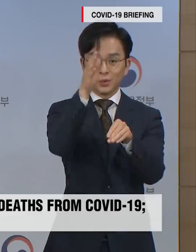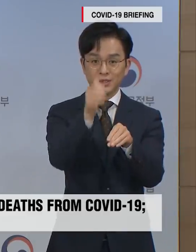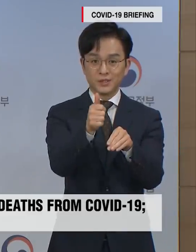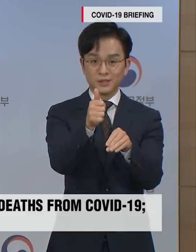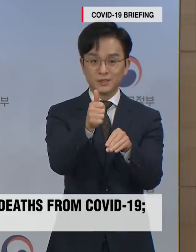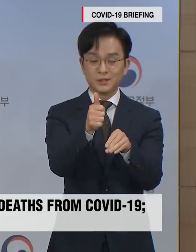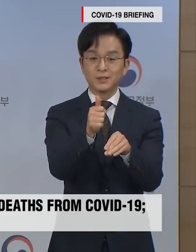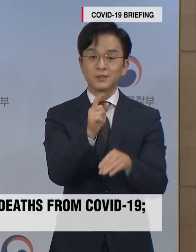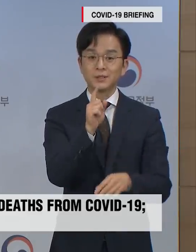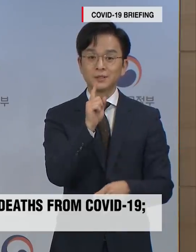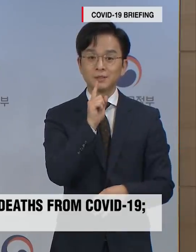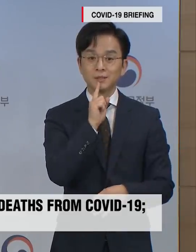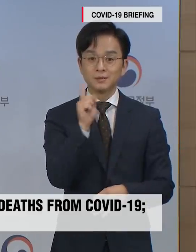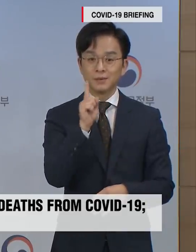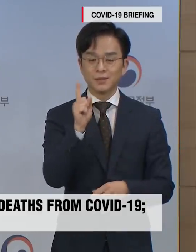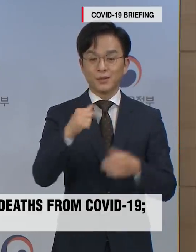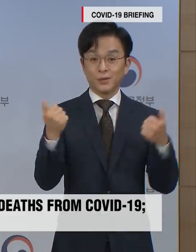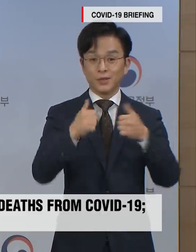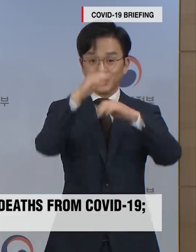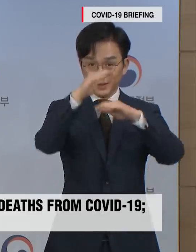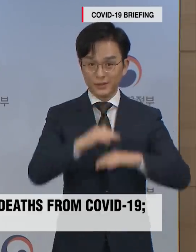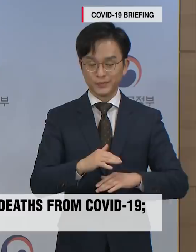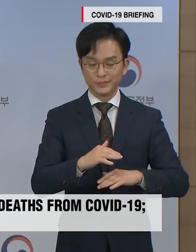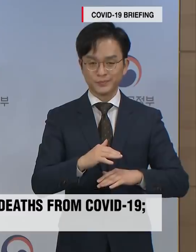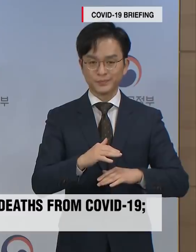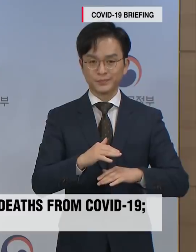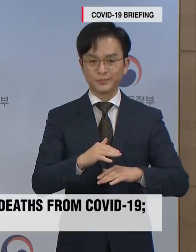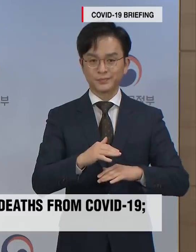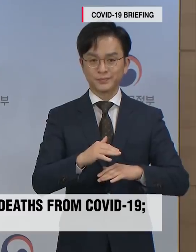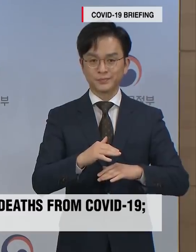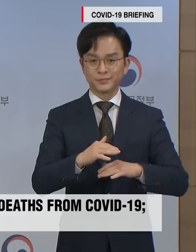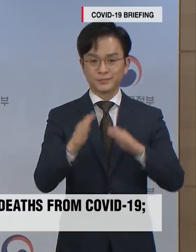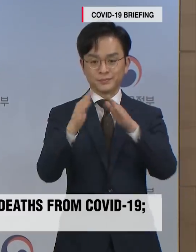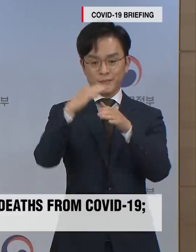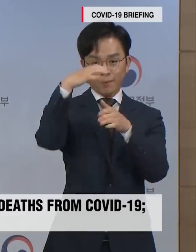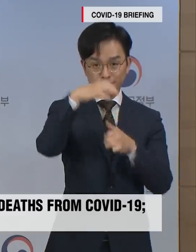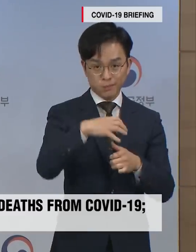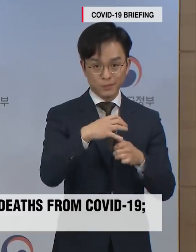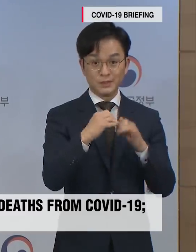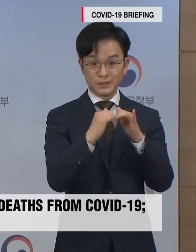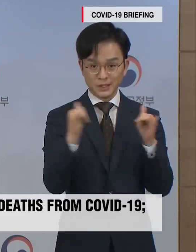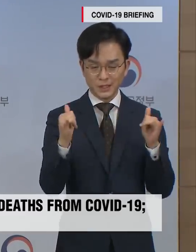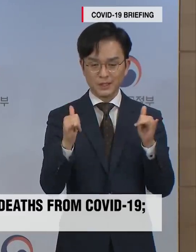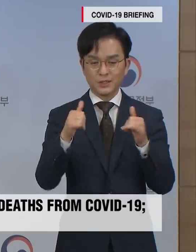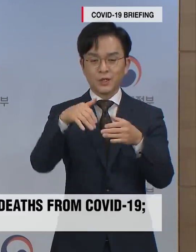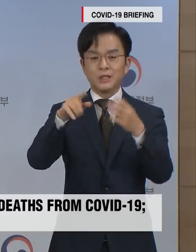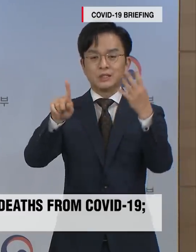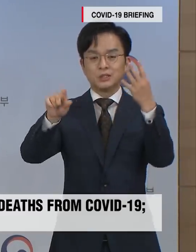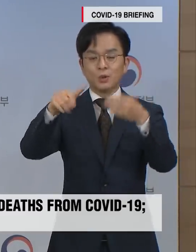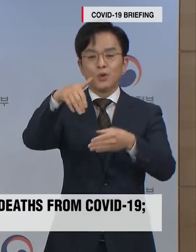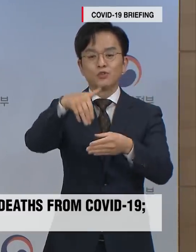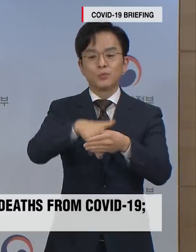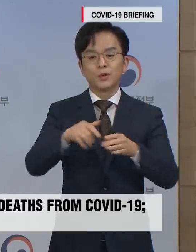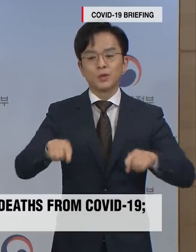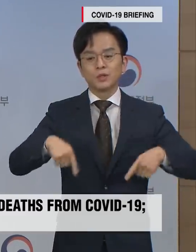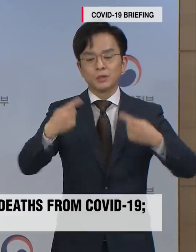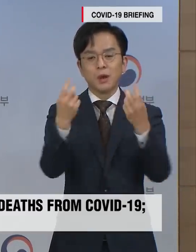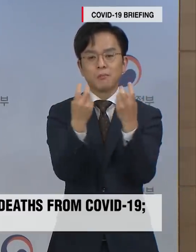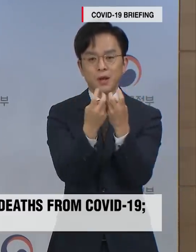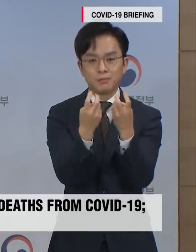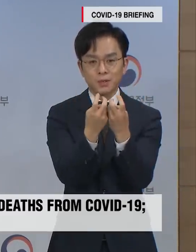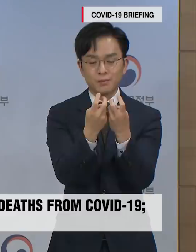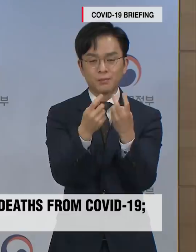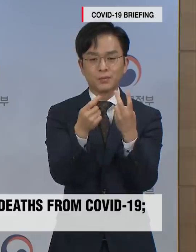So today, under the leadership of the Prime Minister, a meeting was convened, and we talked about the measures on